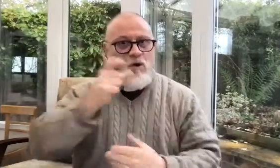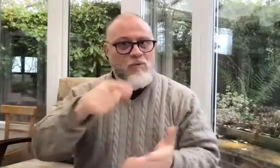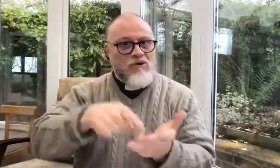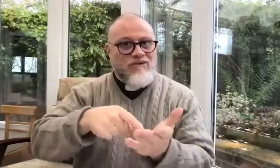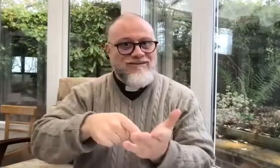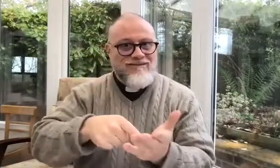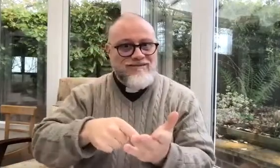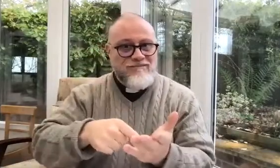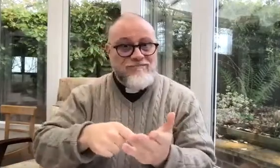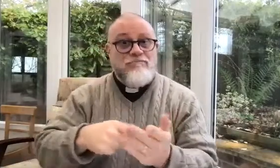through learning God's word.